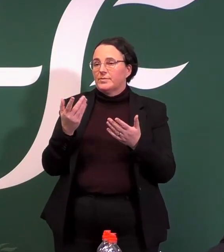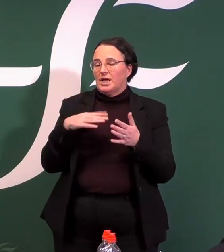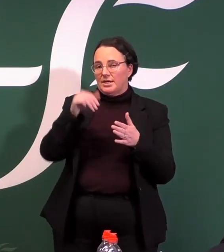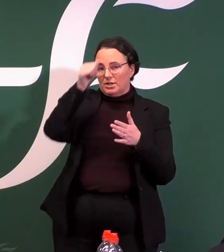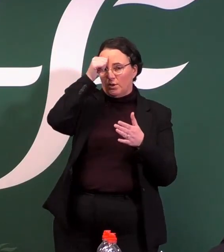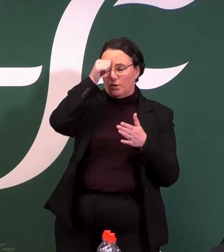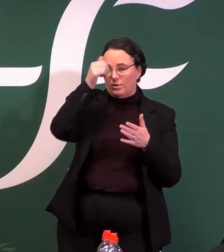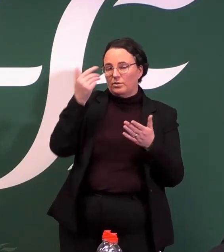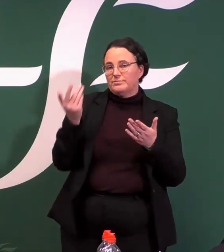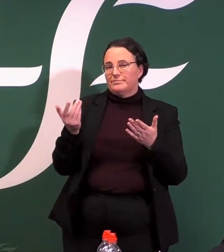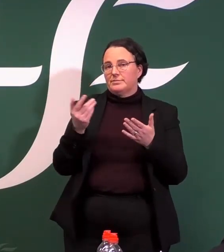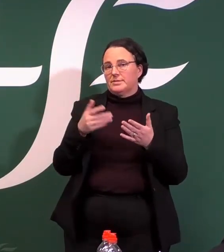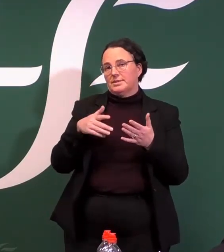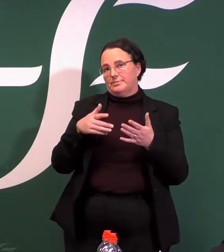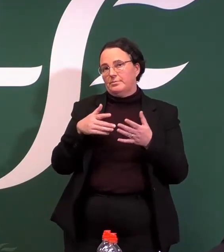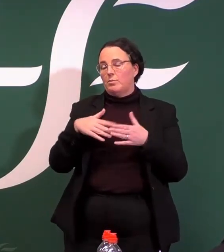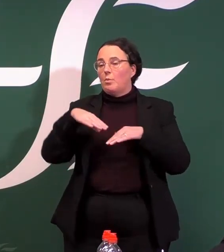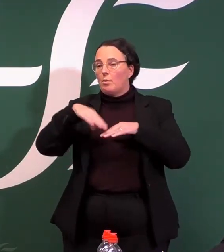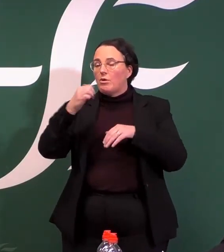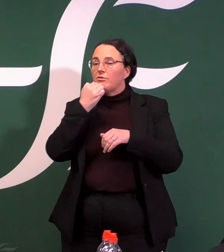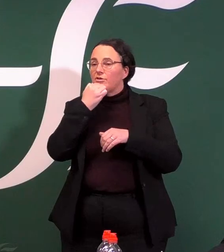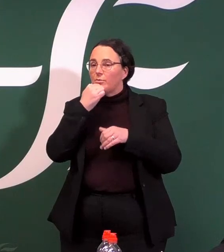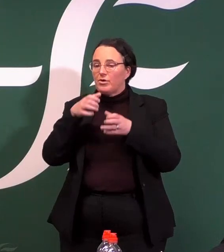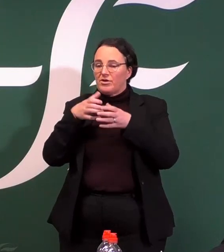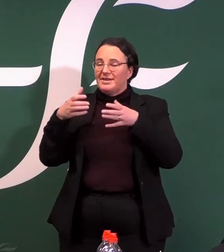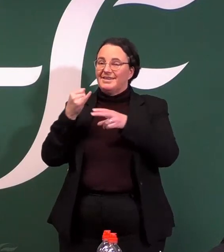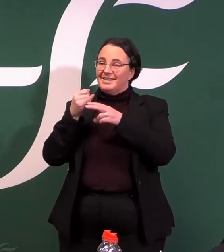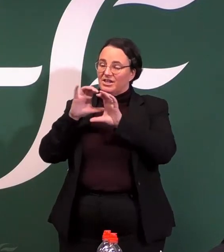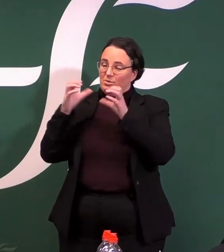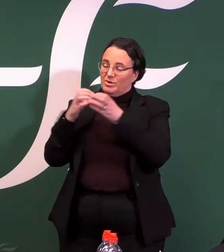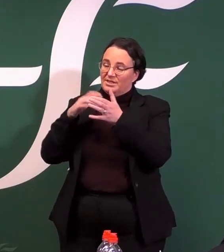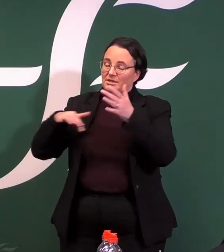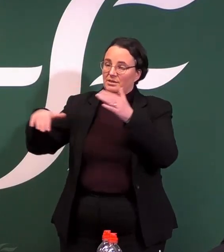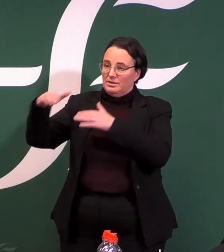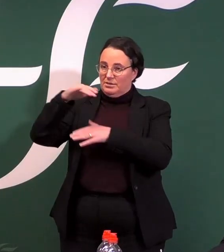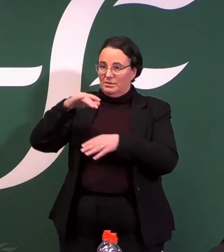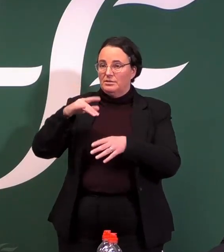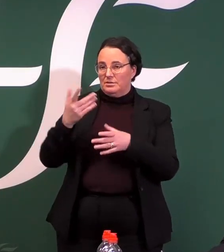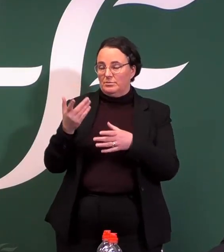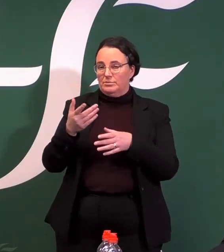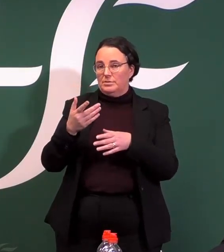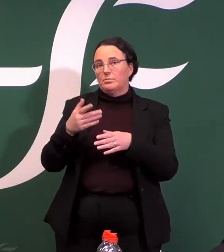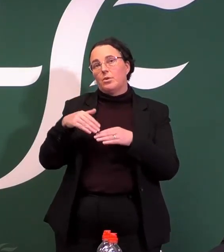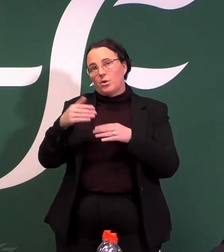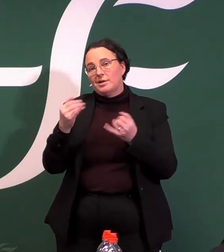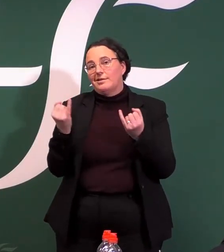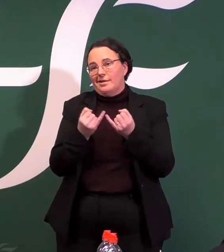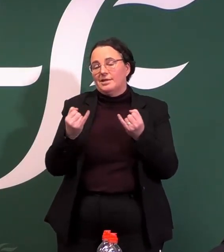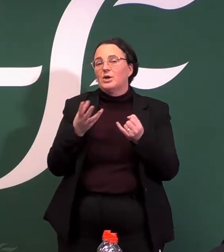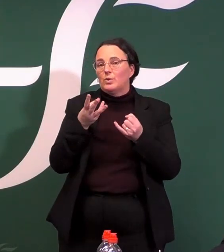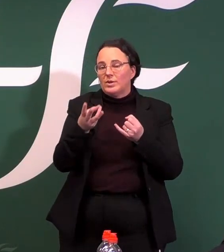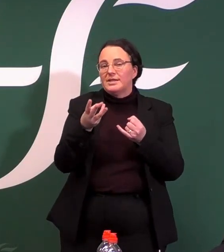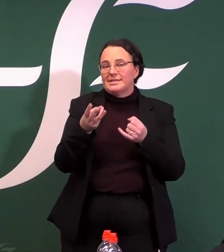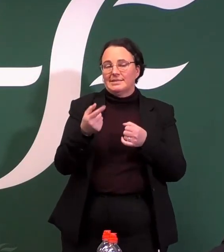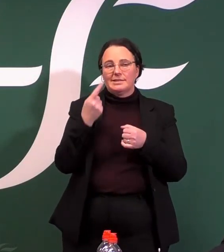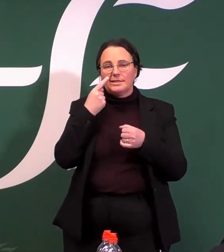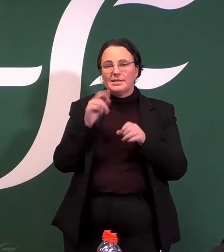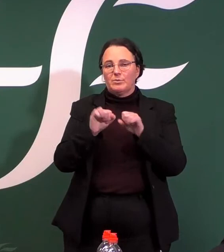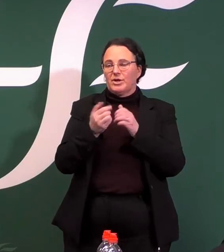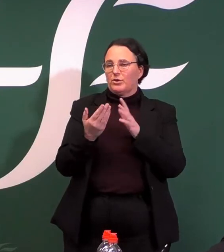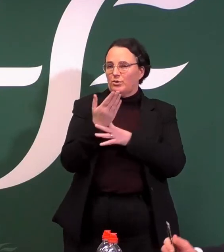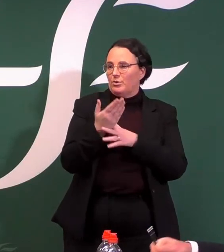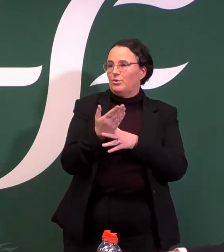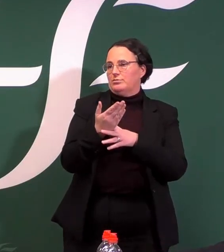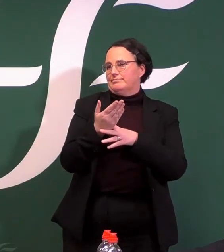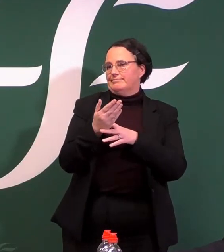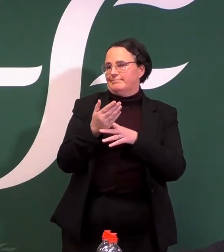here, Simon, but the greater number of cases out there in the community, the greater amount of community transmission, the greater likelihood is that you'll see a breakthrough transmission. And we've always